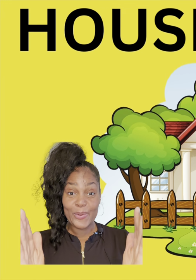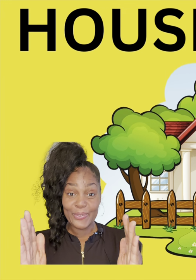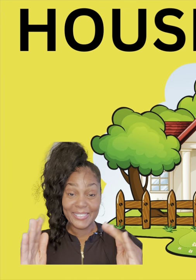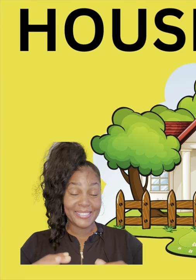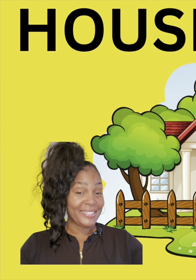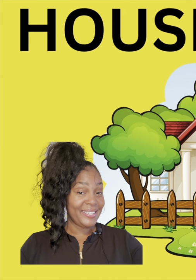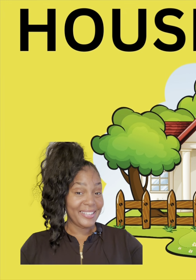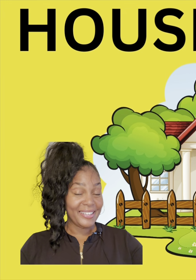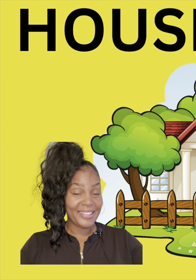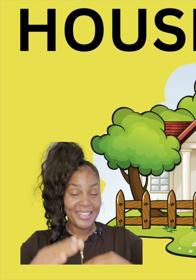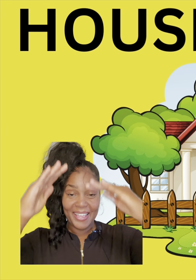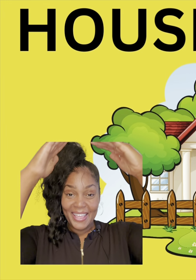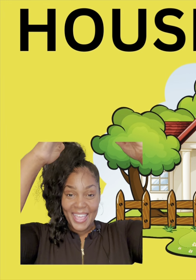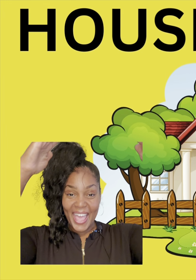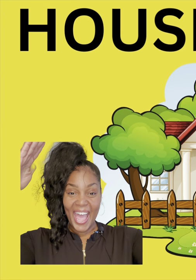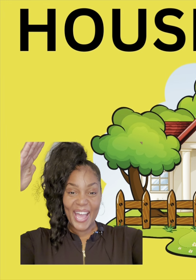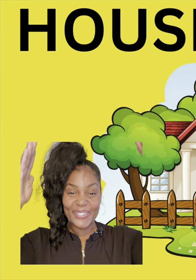House.